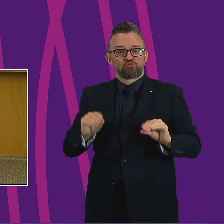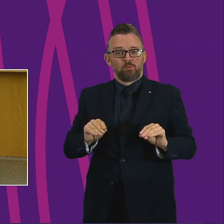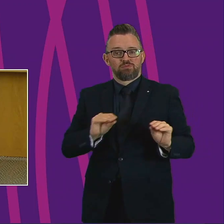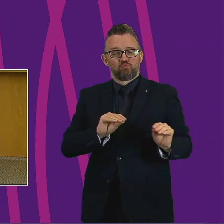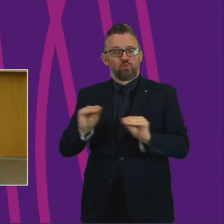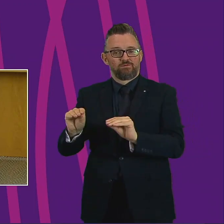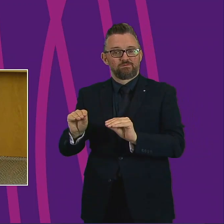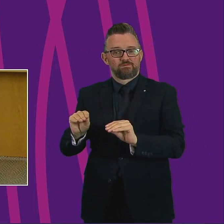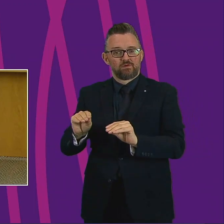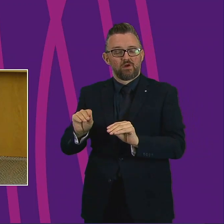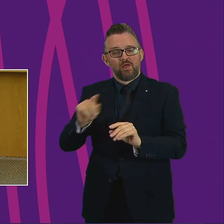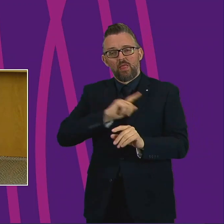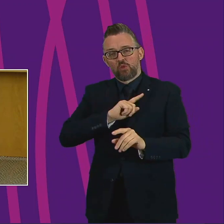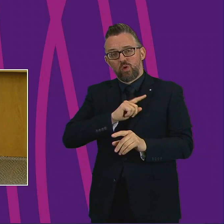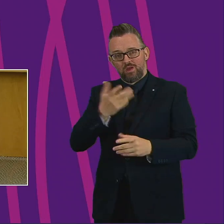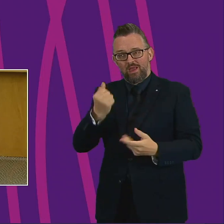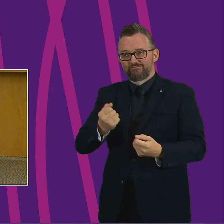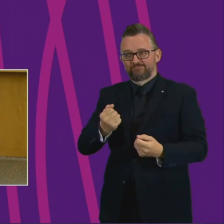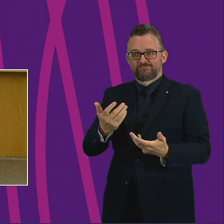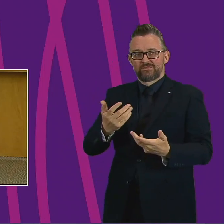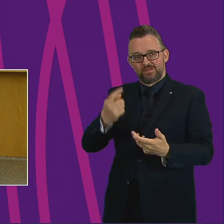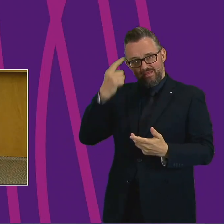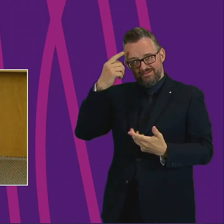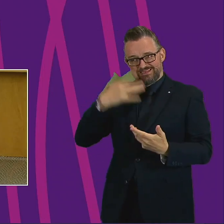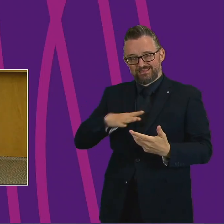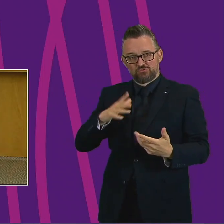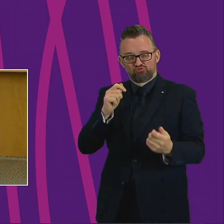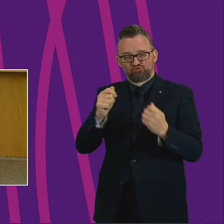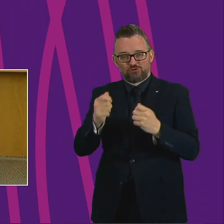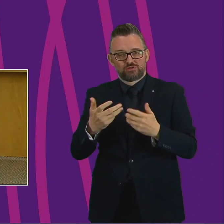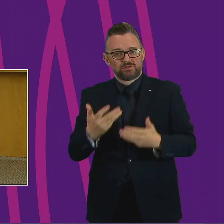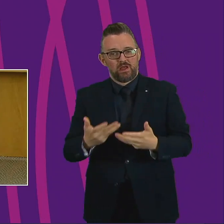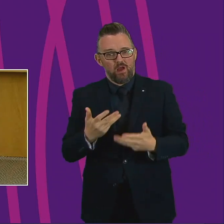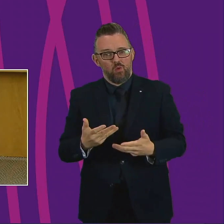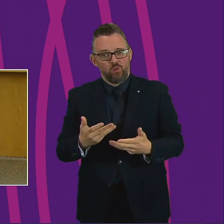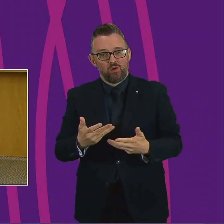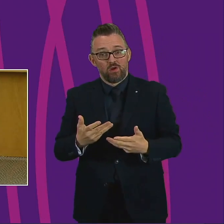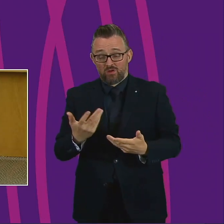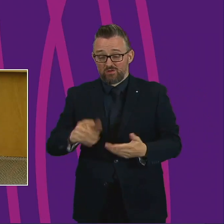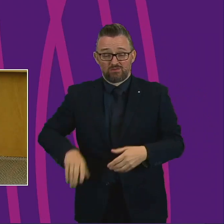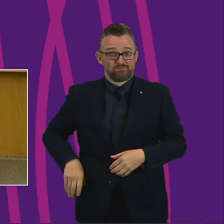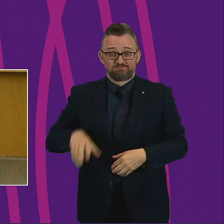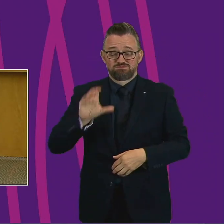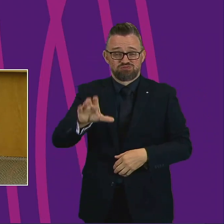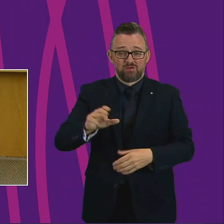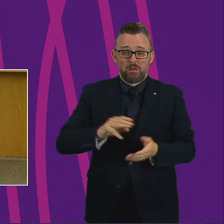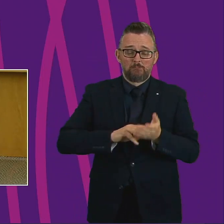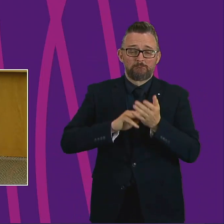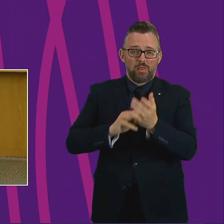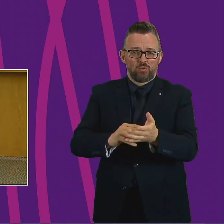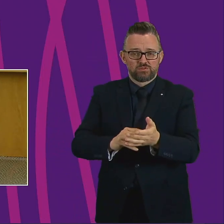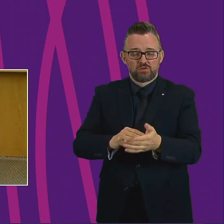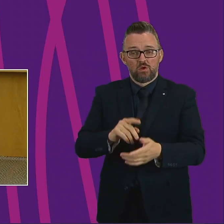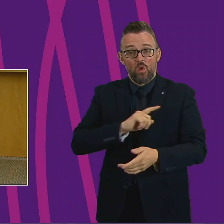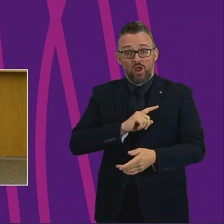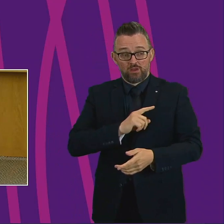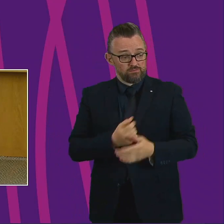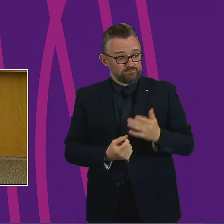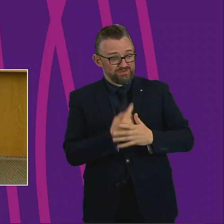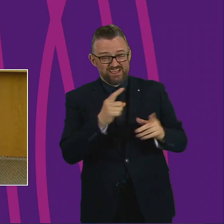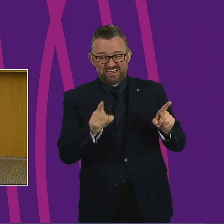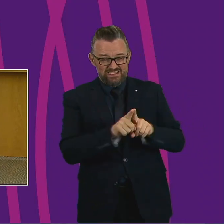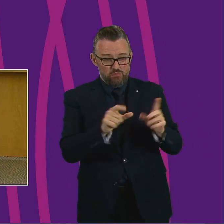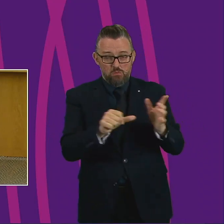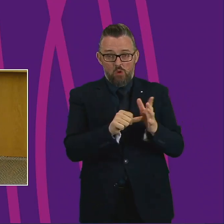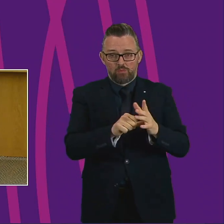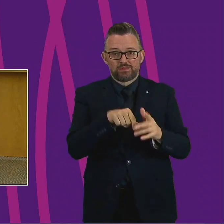and the reason that we are having to effect remedial changes to that building at a cost of many millions of pounds. Can I ask, given that the same problem has been